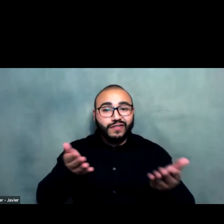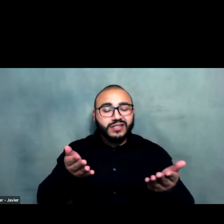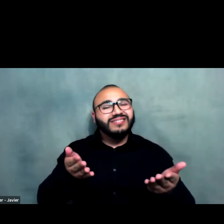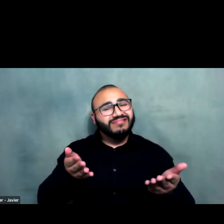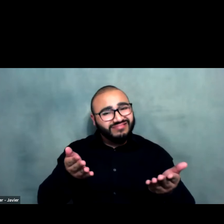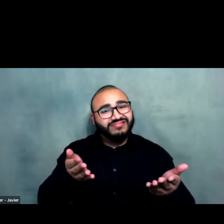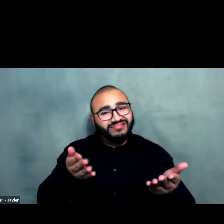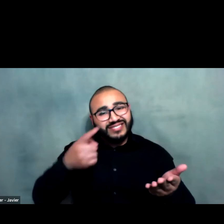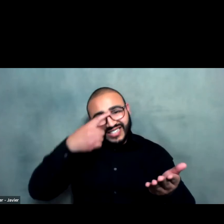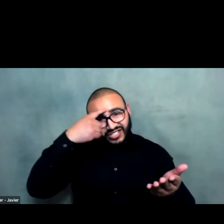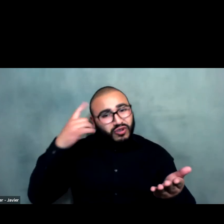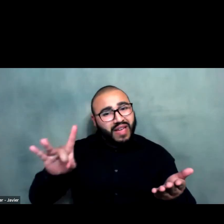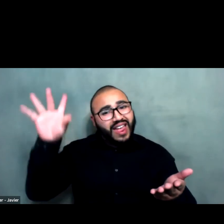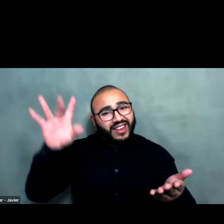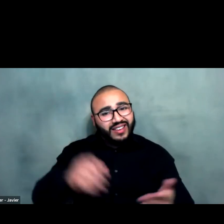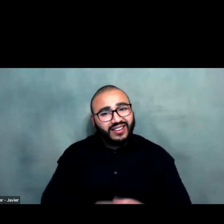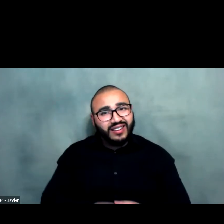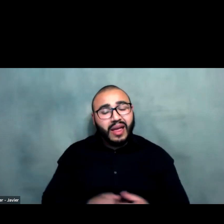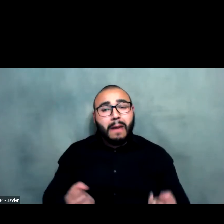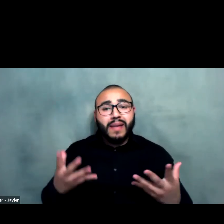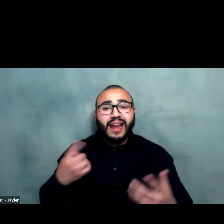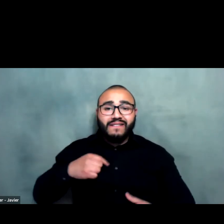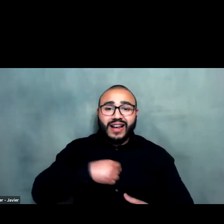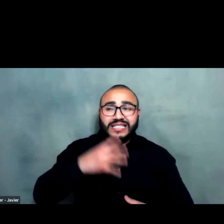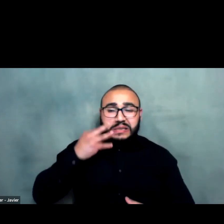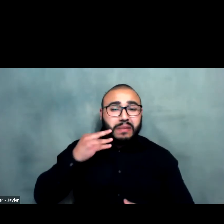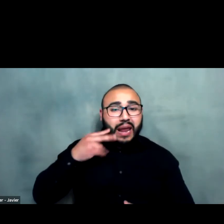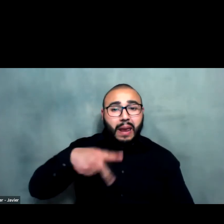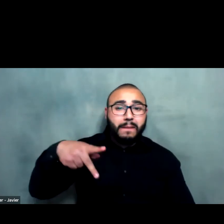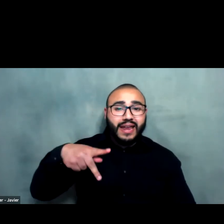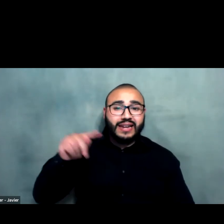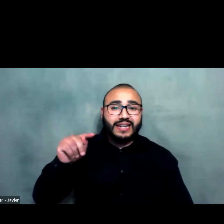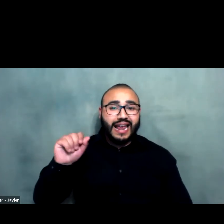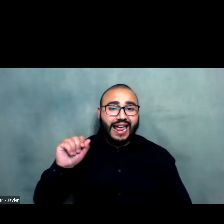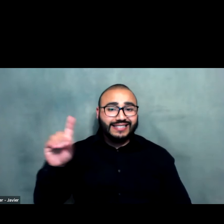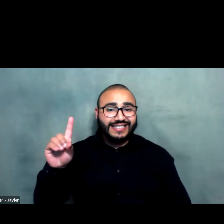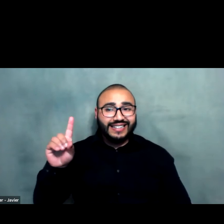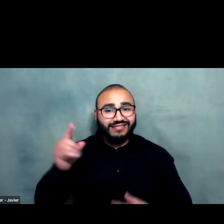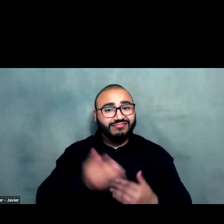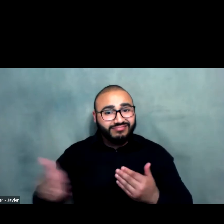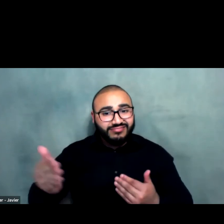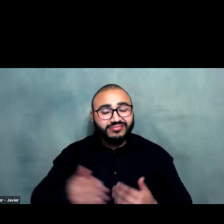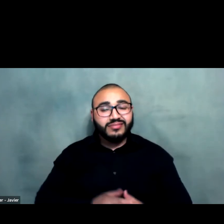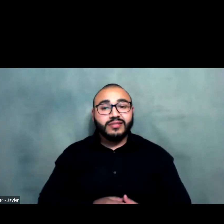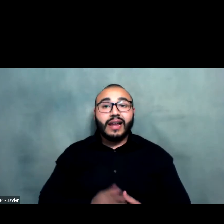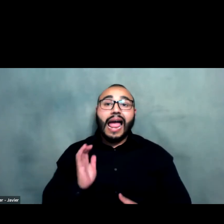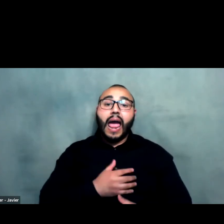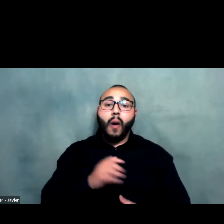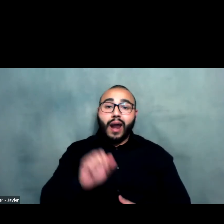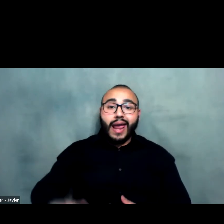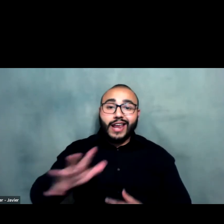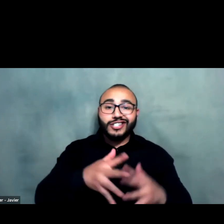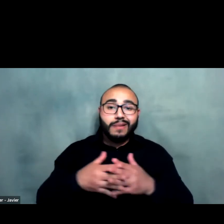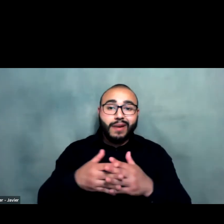folks that has gone through this has PTSD afterwards. And, our Asian American community has the lowest,